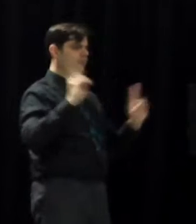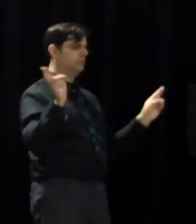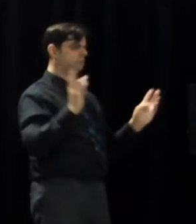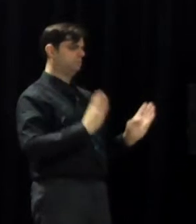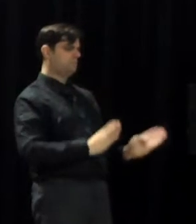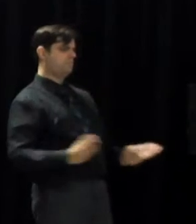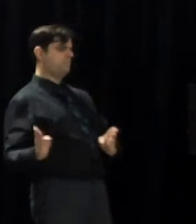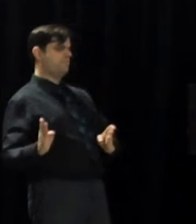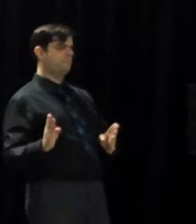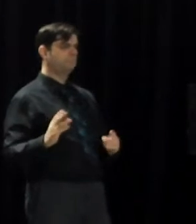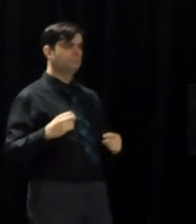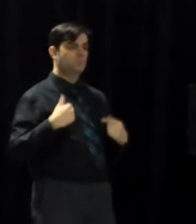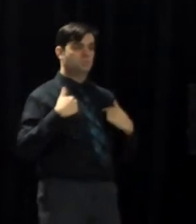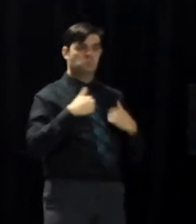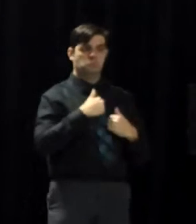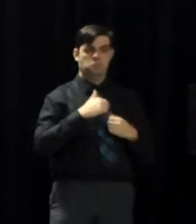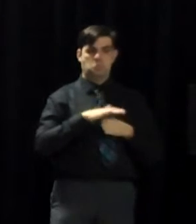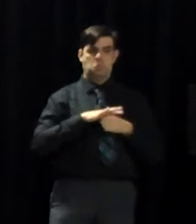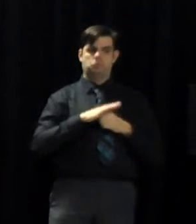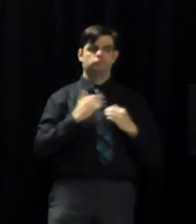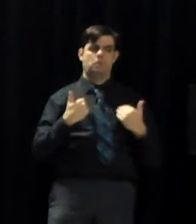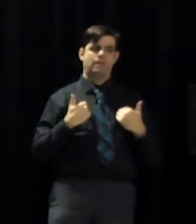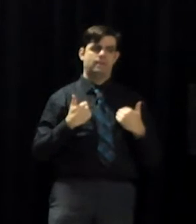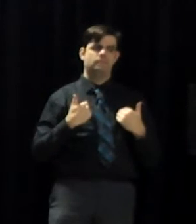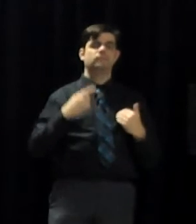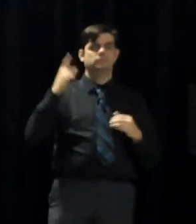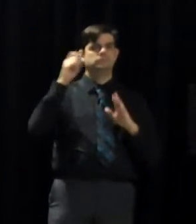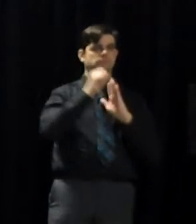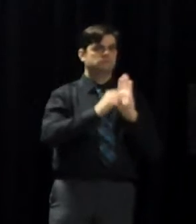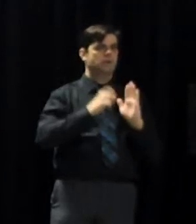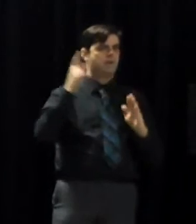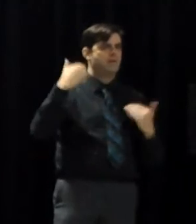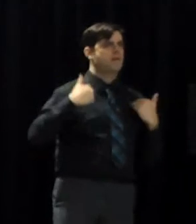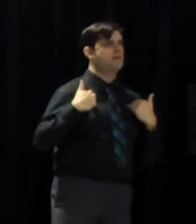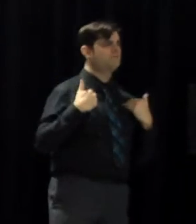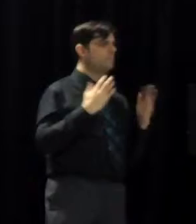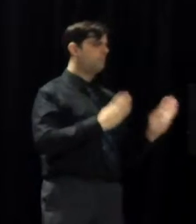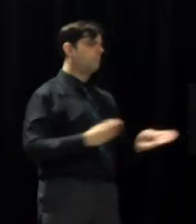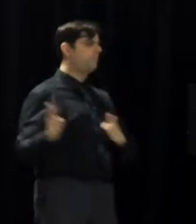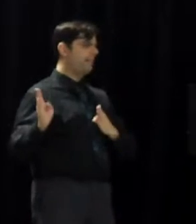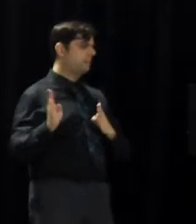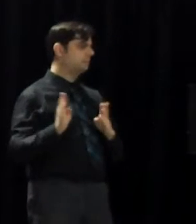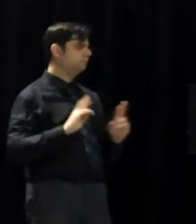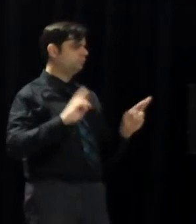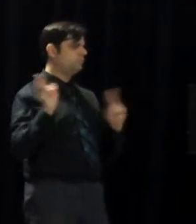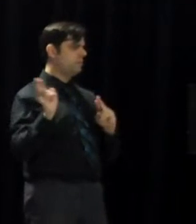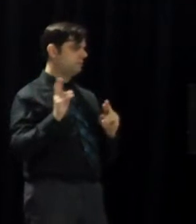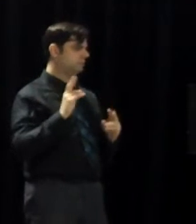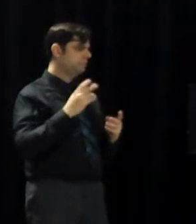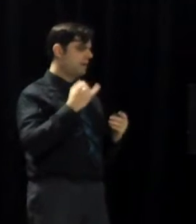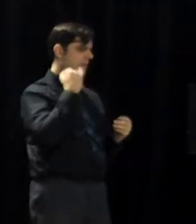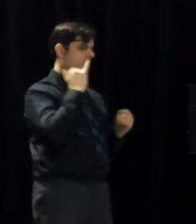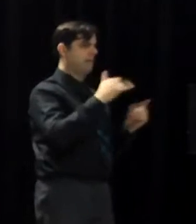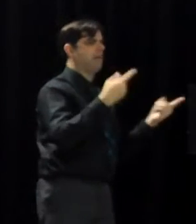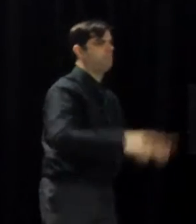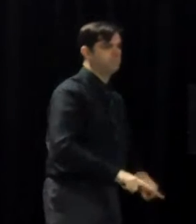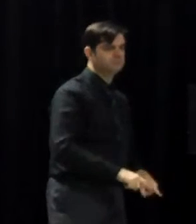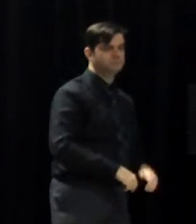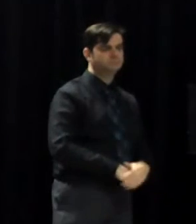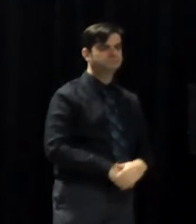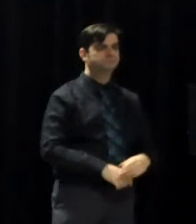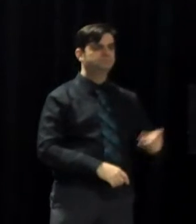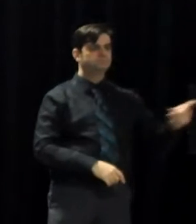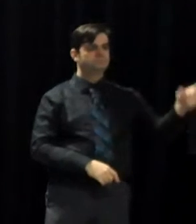local level. Certainly the state and the federal government do. What kind of response have you gotten from those voluntary lists? I don't know if they come to you or the